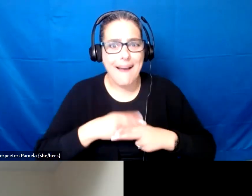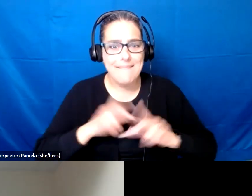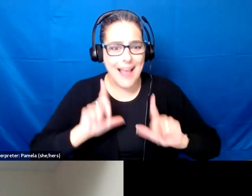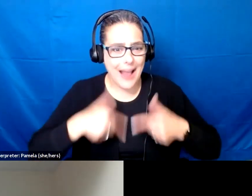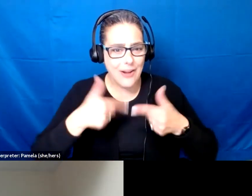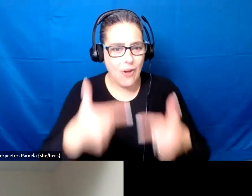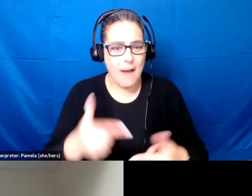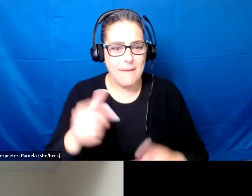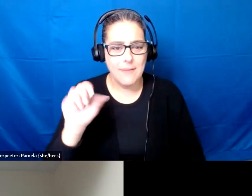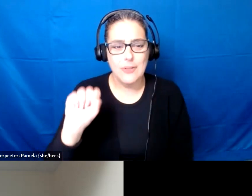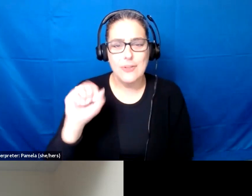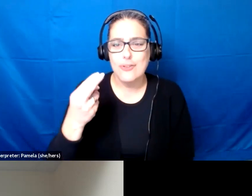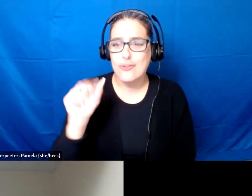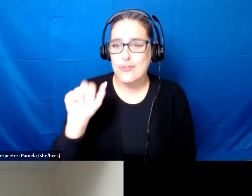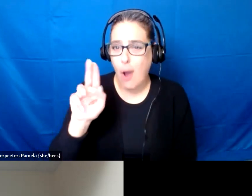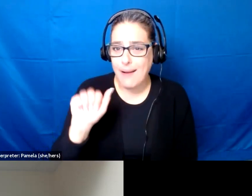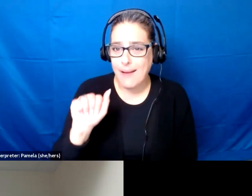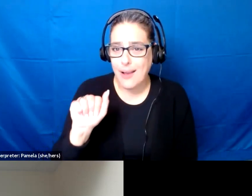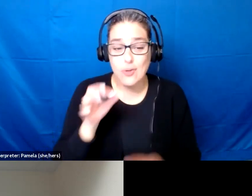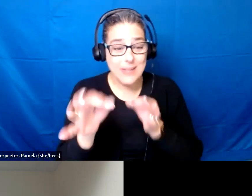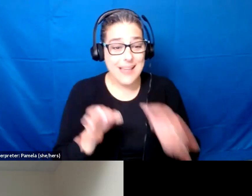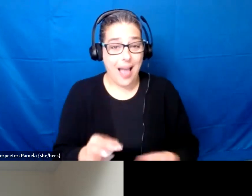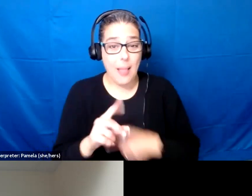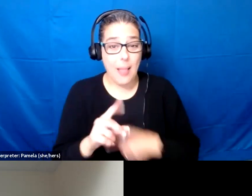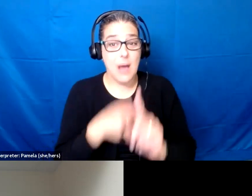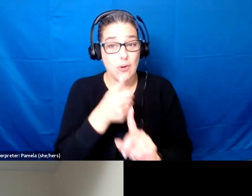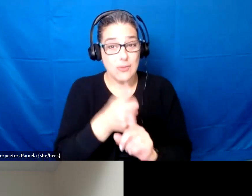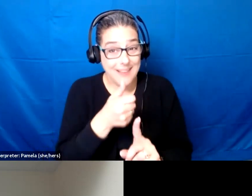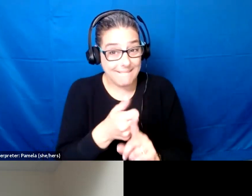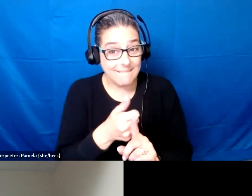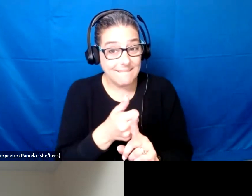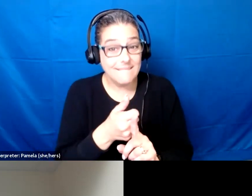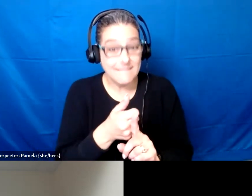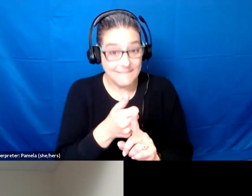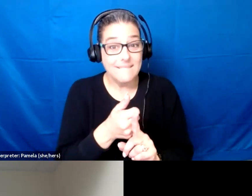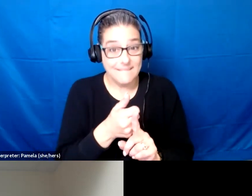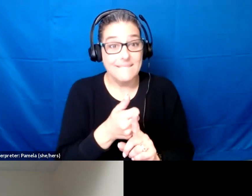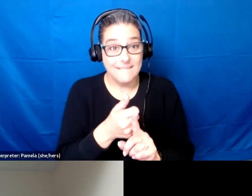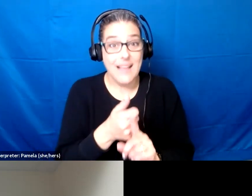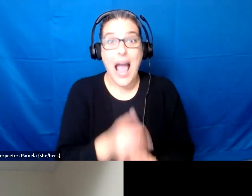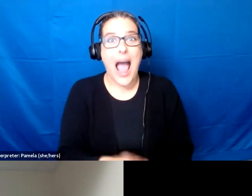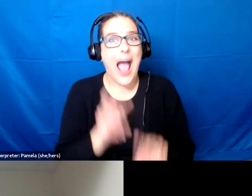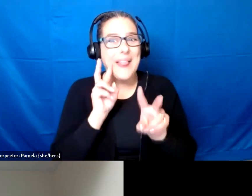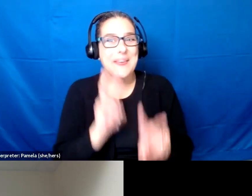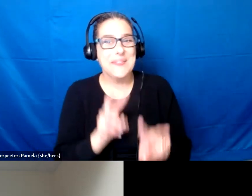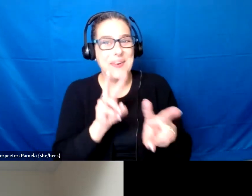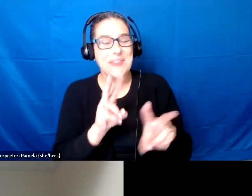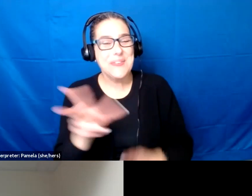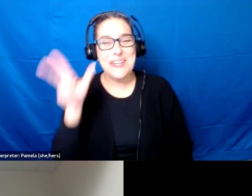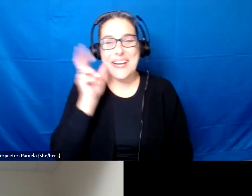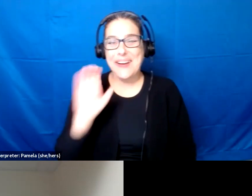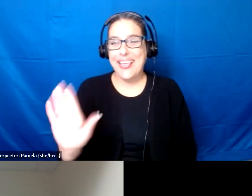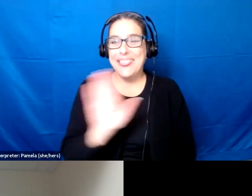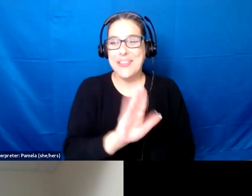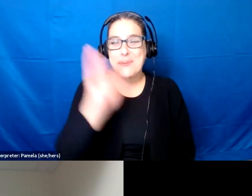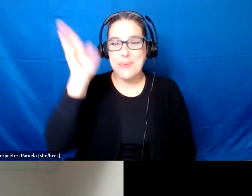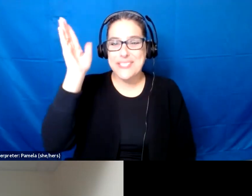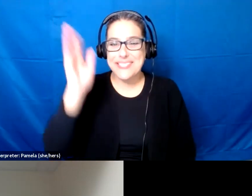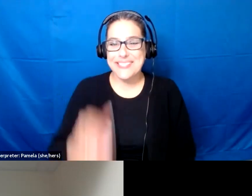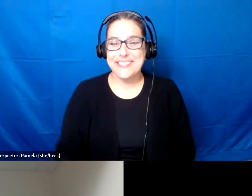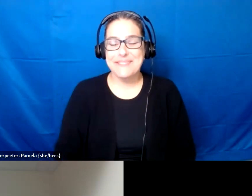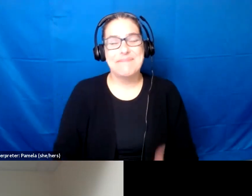can tell a little bit more about herself, and look forward to hearing these presentations. Thank you.